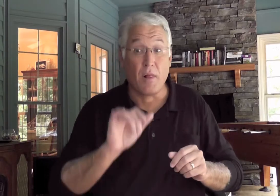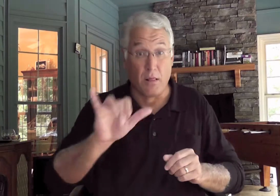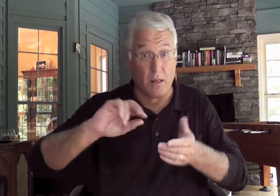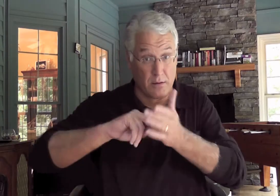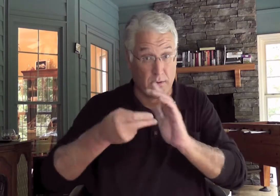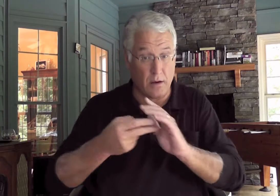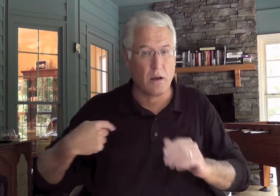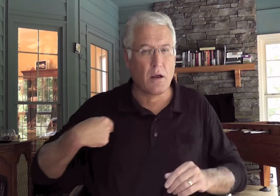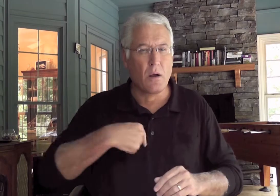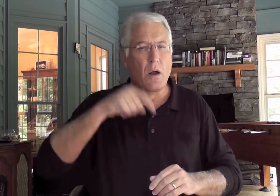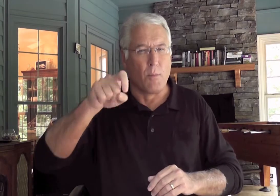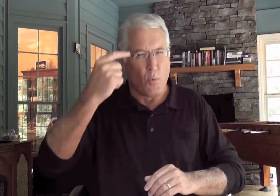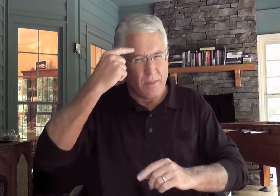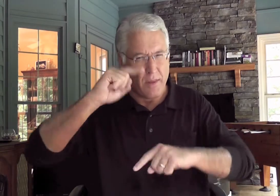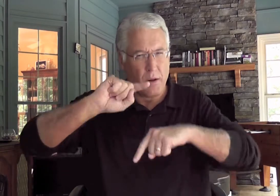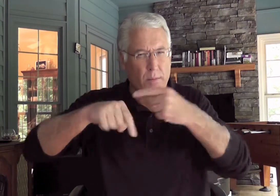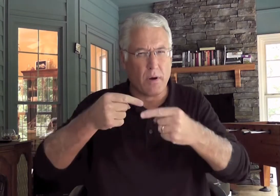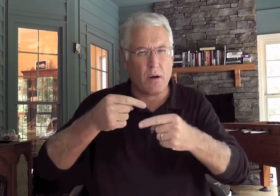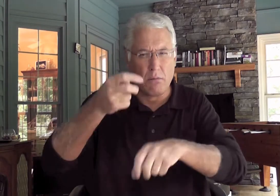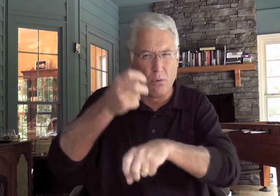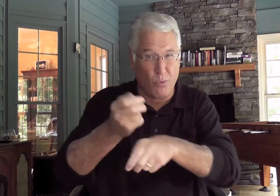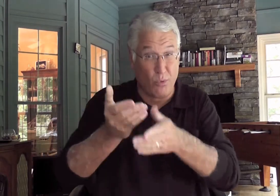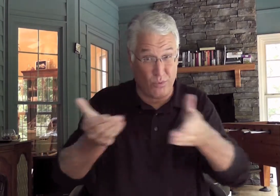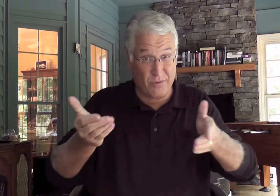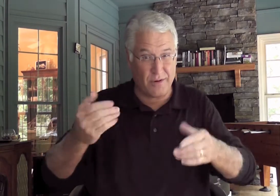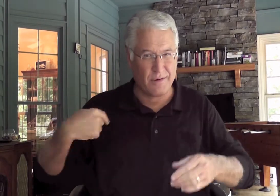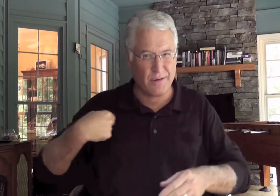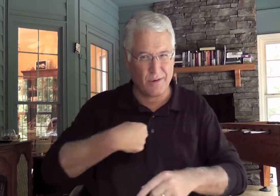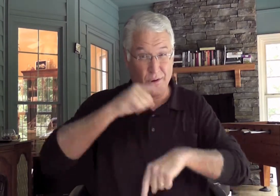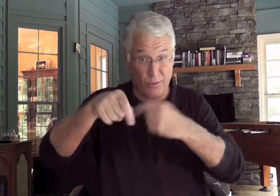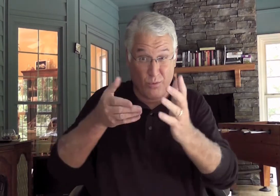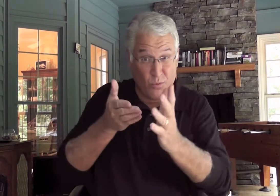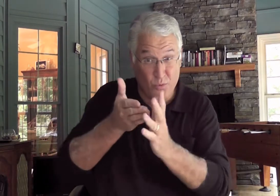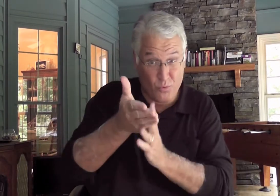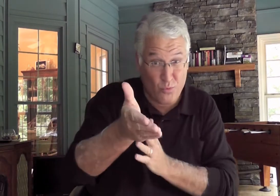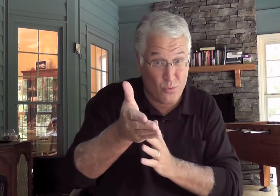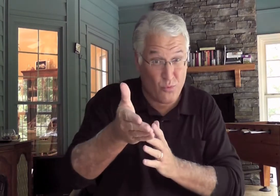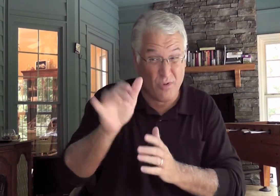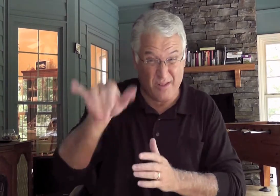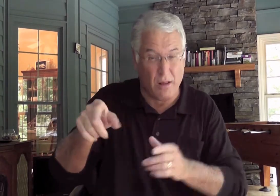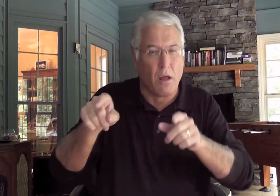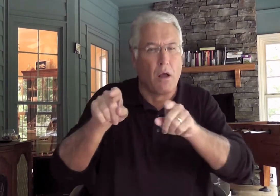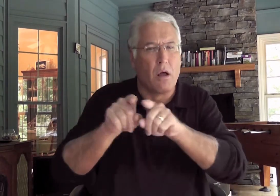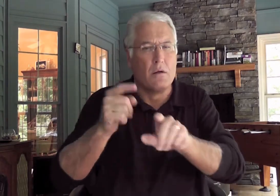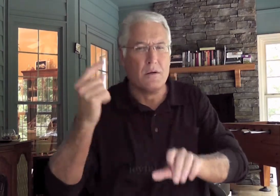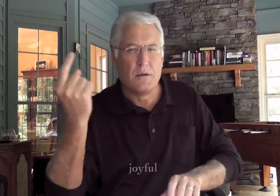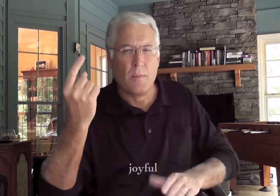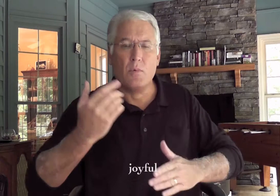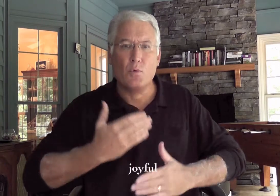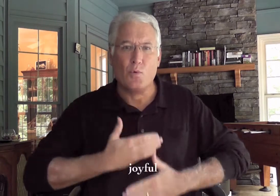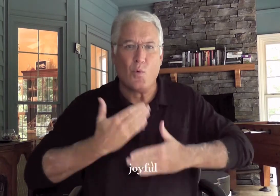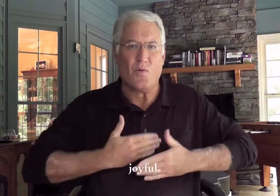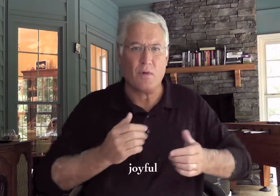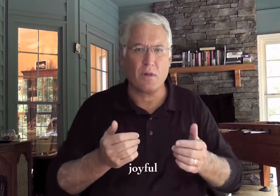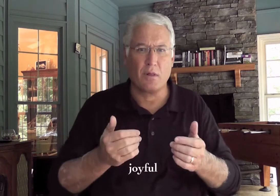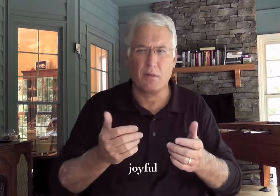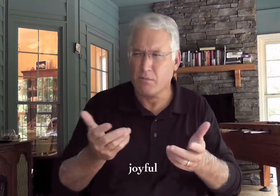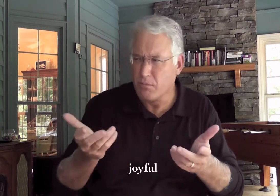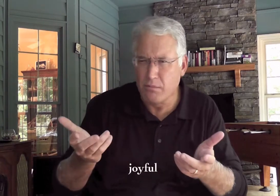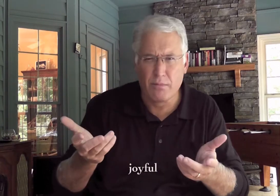Well, the answer is, it means that when we are going through hard times, we can be joyful.